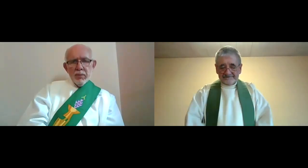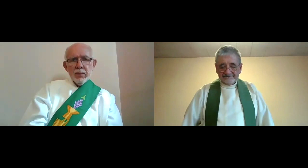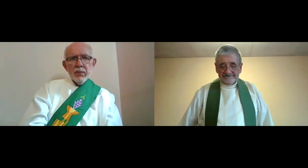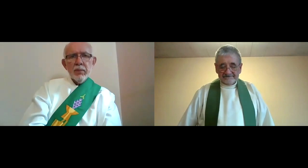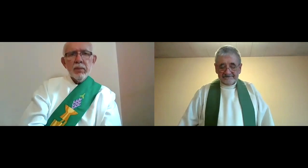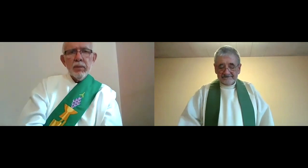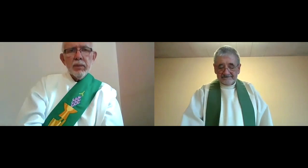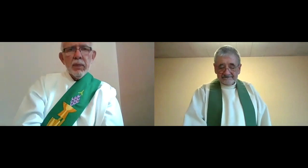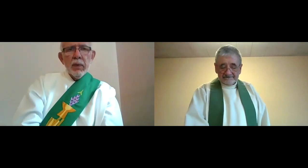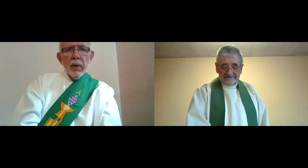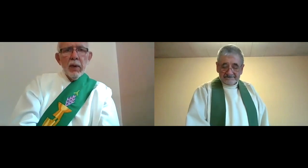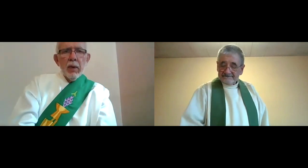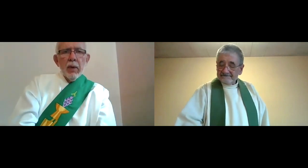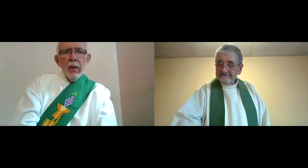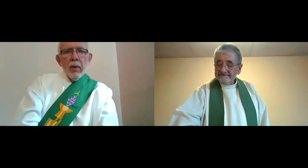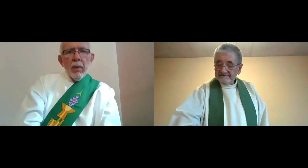Amen.